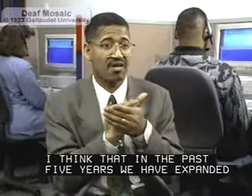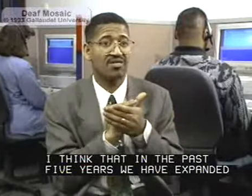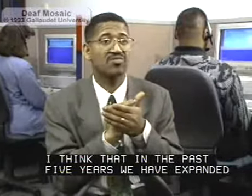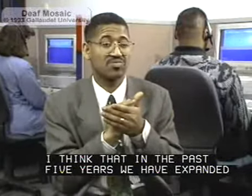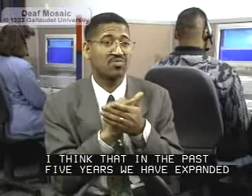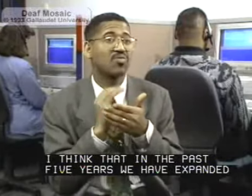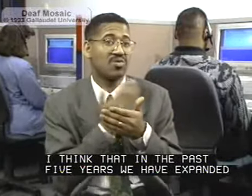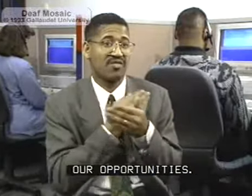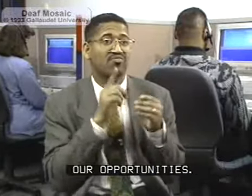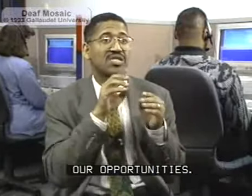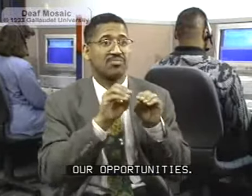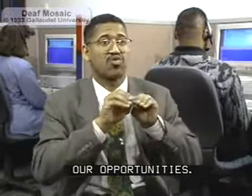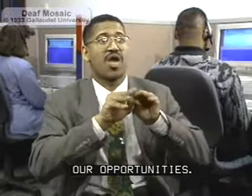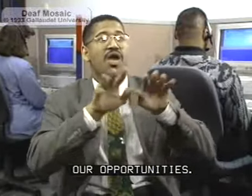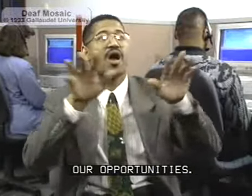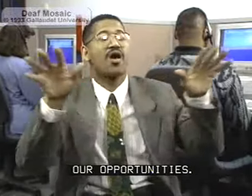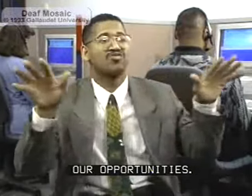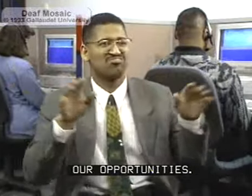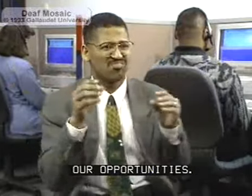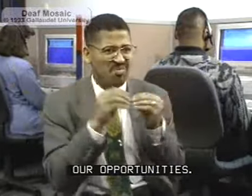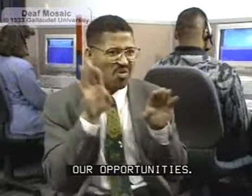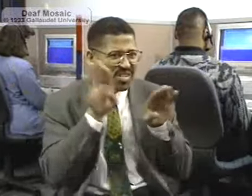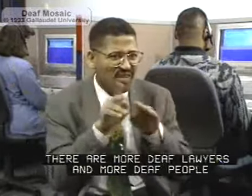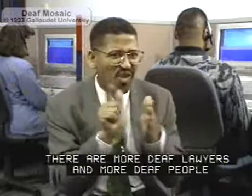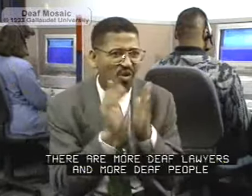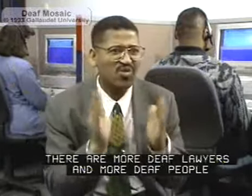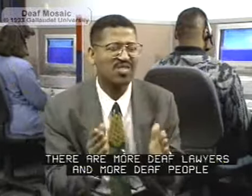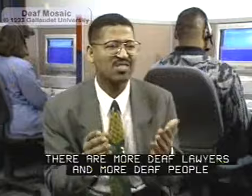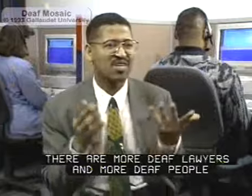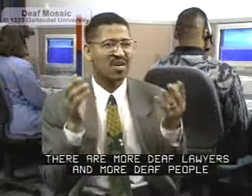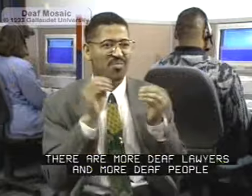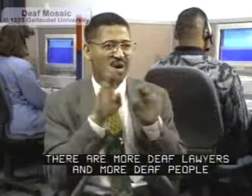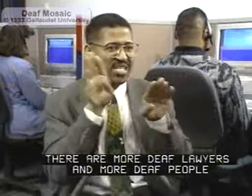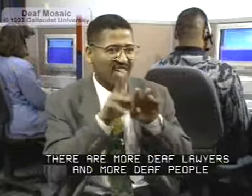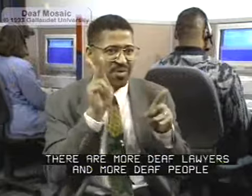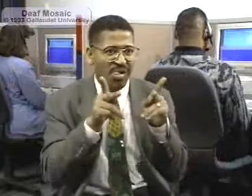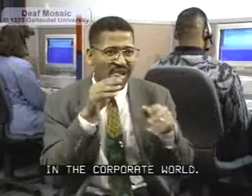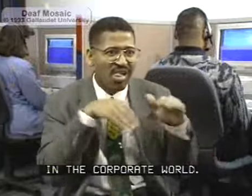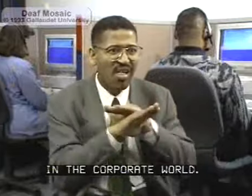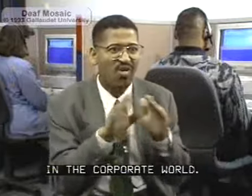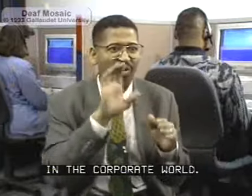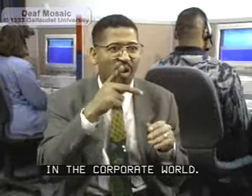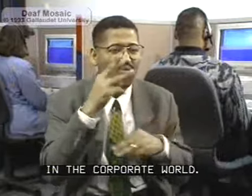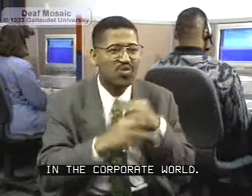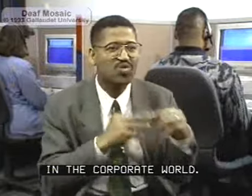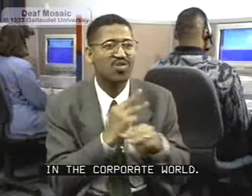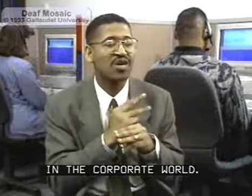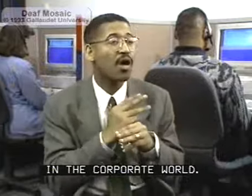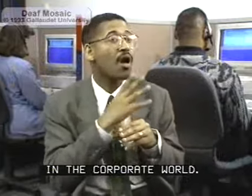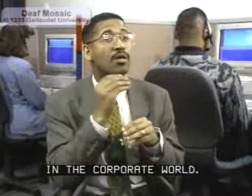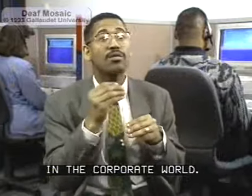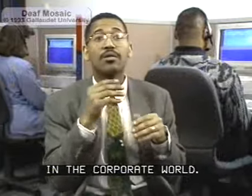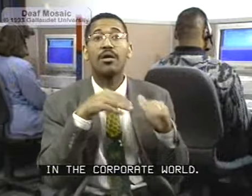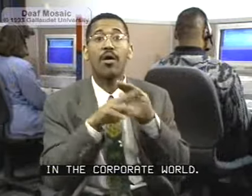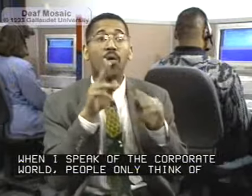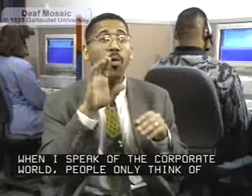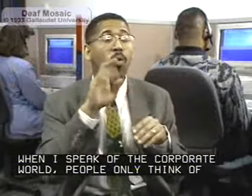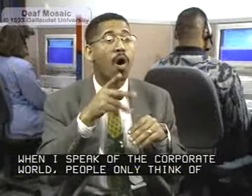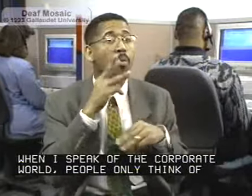we've expanded our opportunities. There are more deaf lawyers and more deaf people in the corporate world. When I speak of the corporate